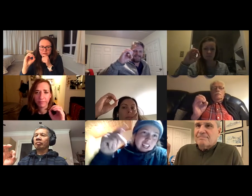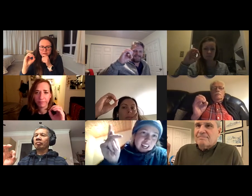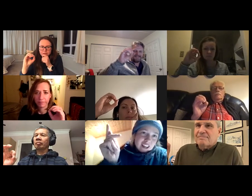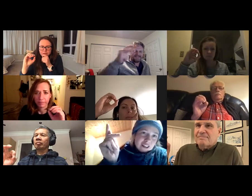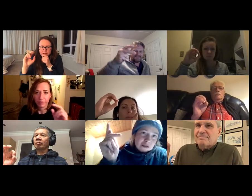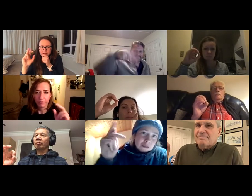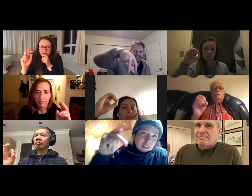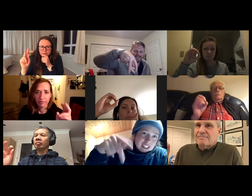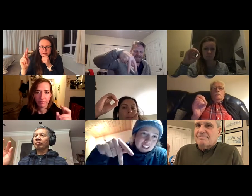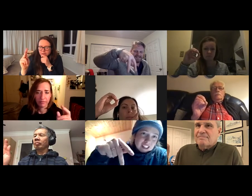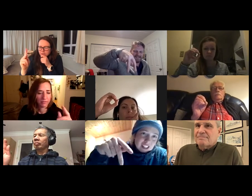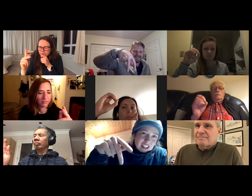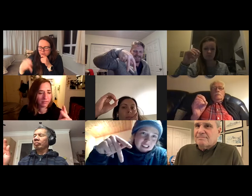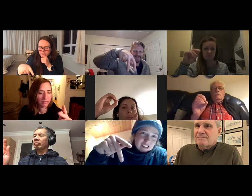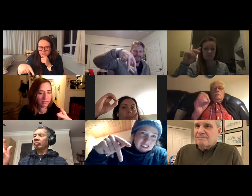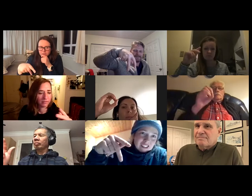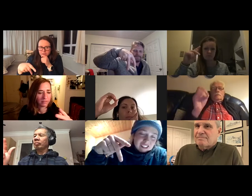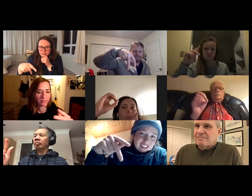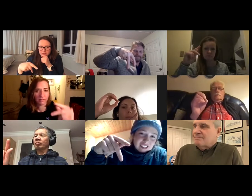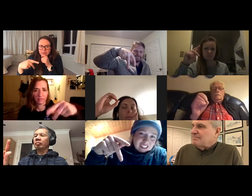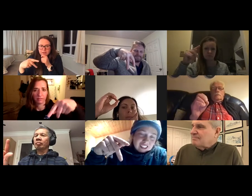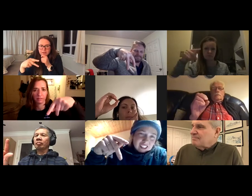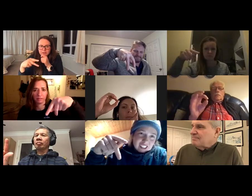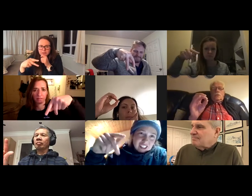like K, but like just down. Yep.